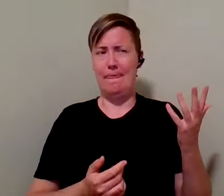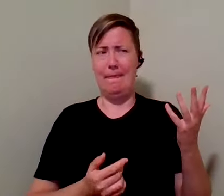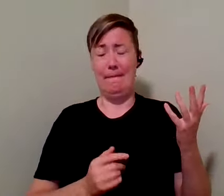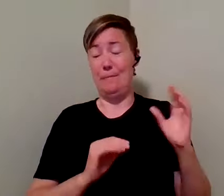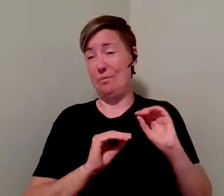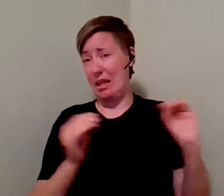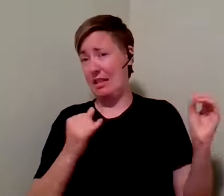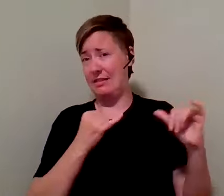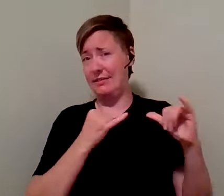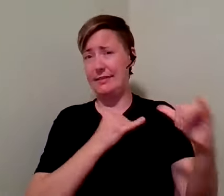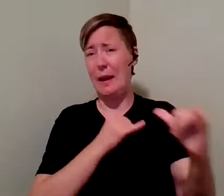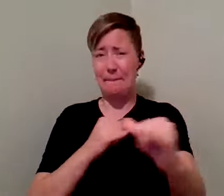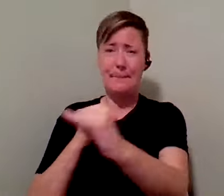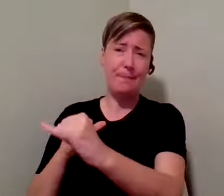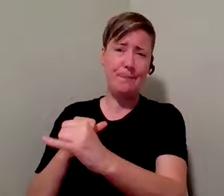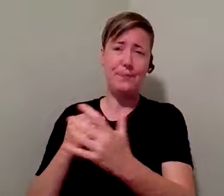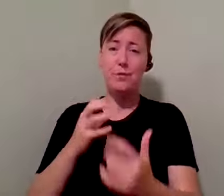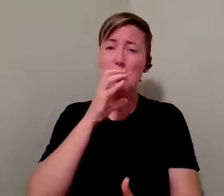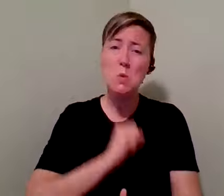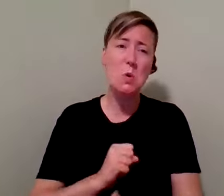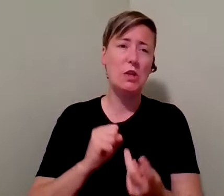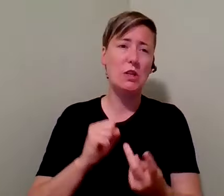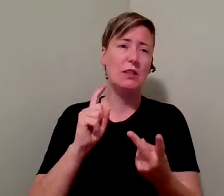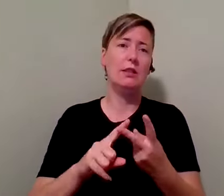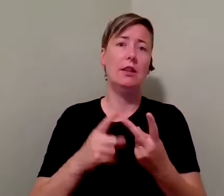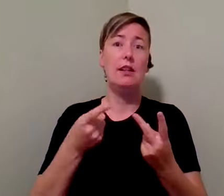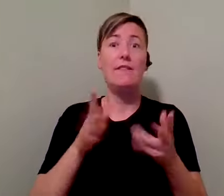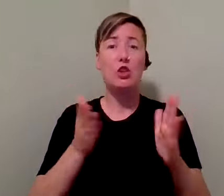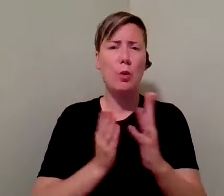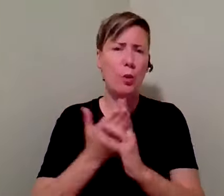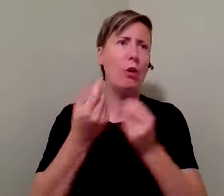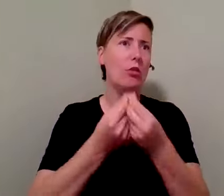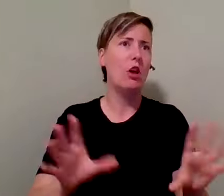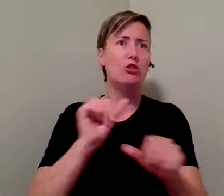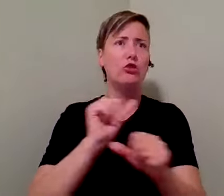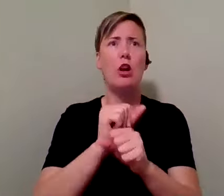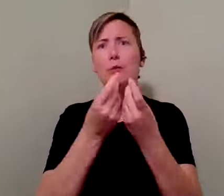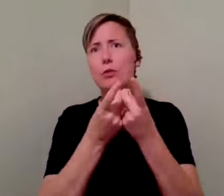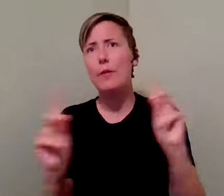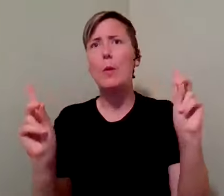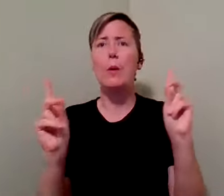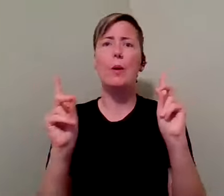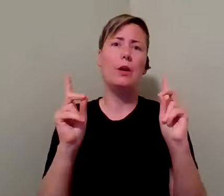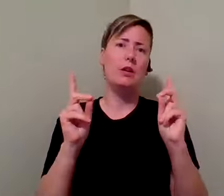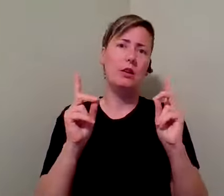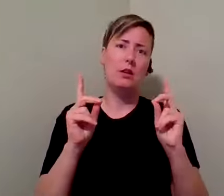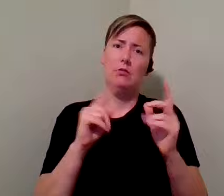them. They were old, they had lost jobs, they had been divorced, they'd be, the regular